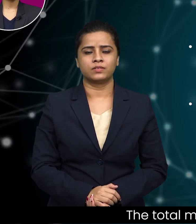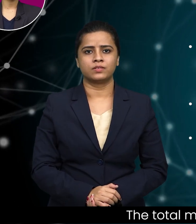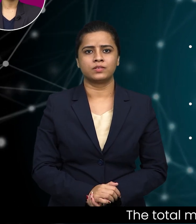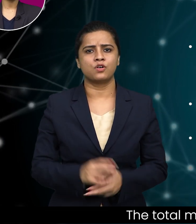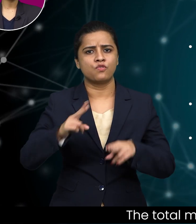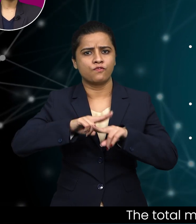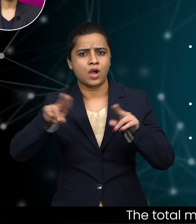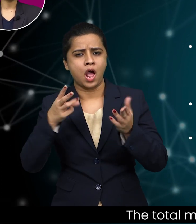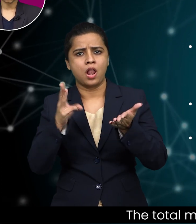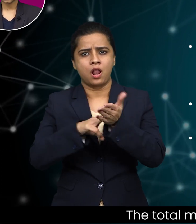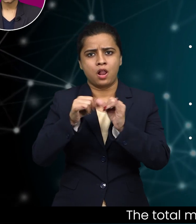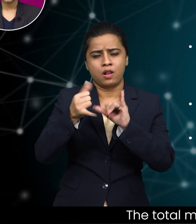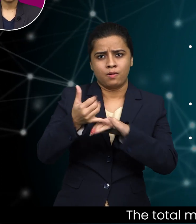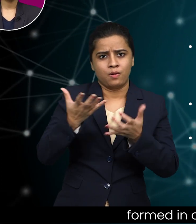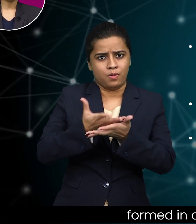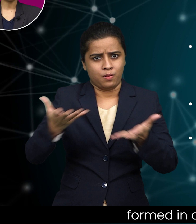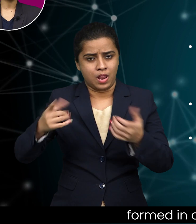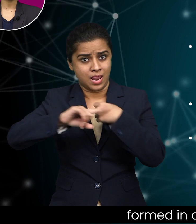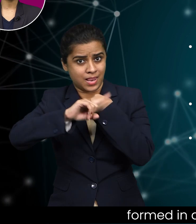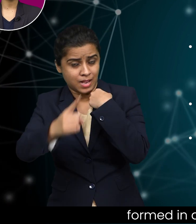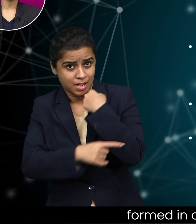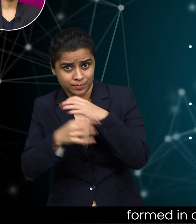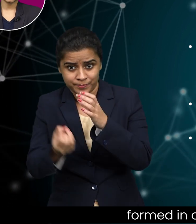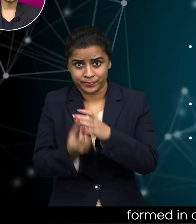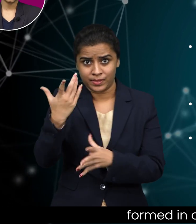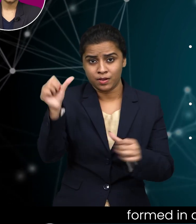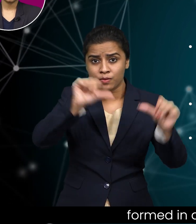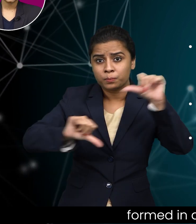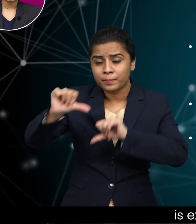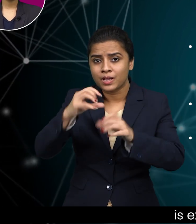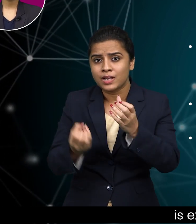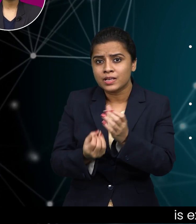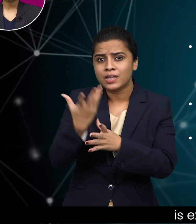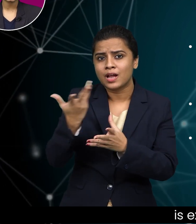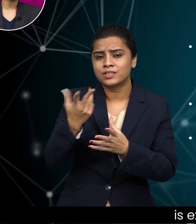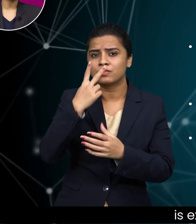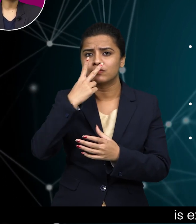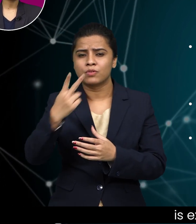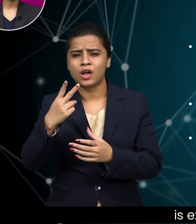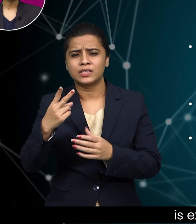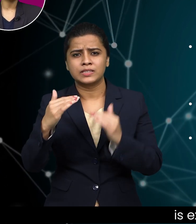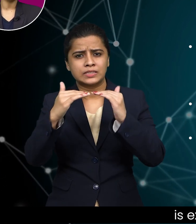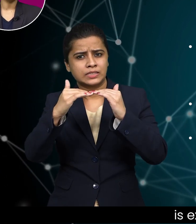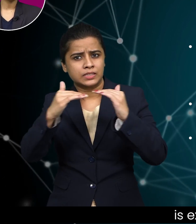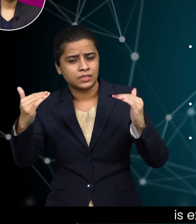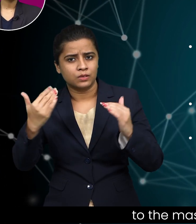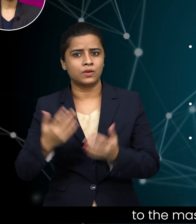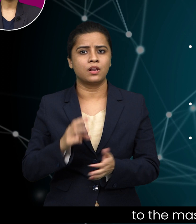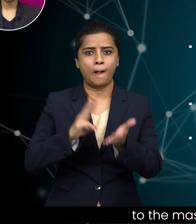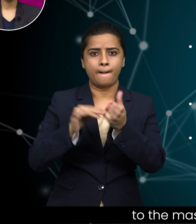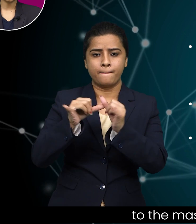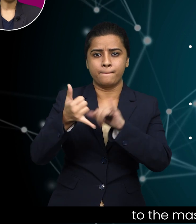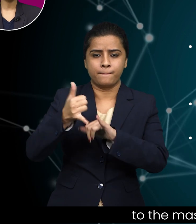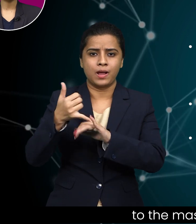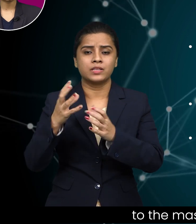The total mass of the products formed in a chemical reaction is exactly equal to